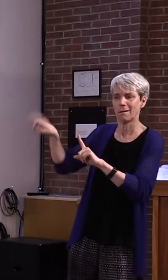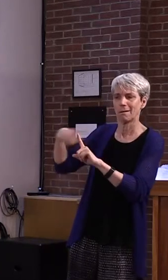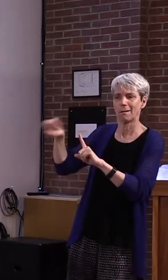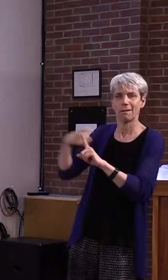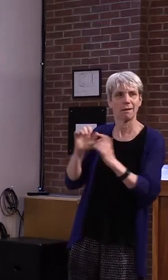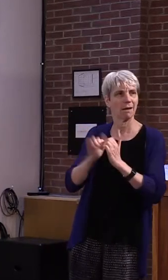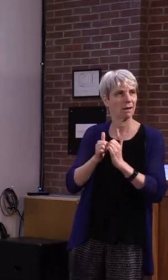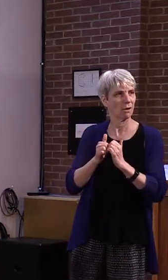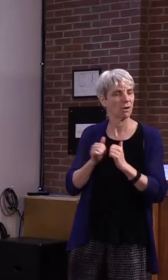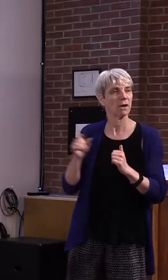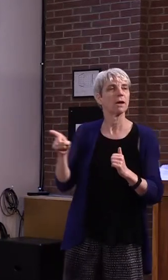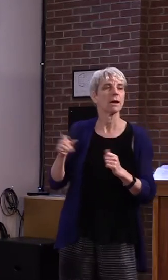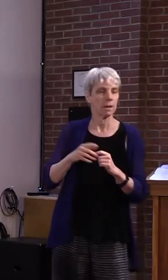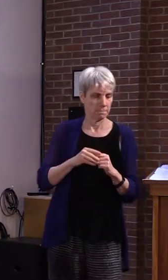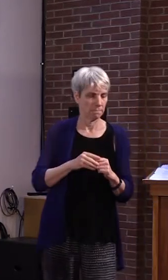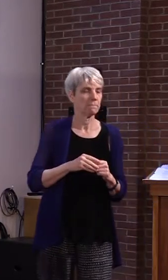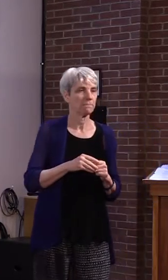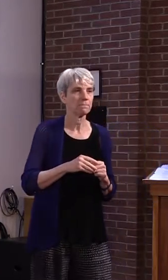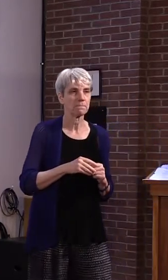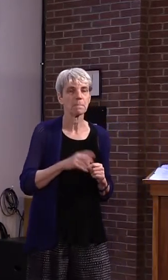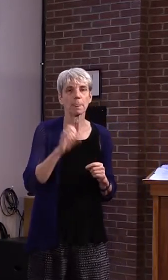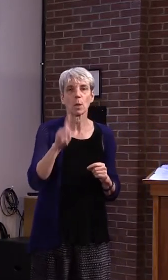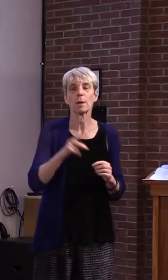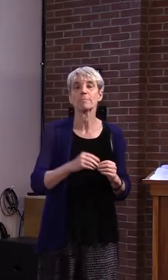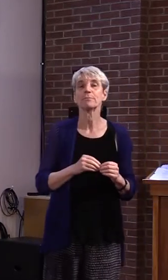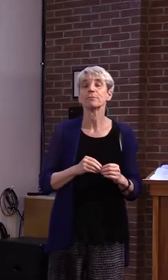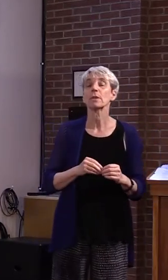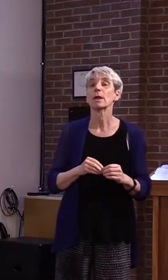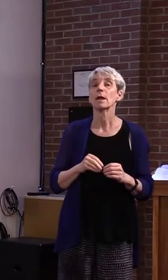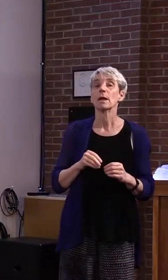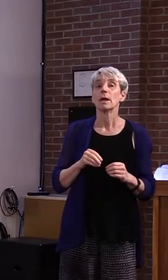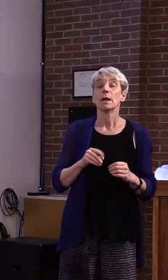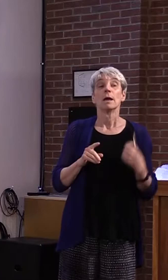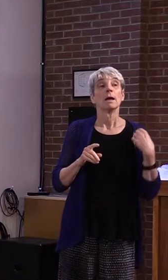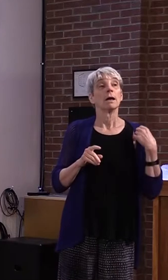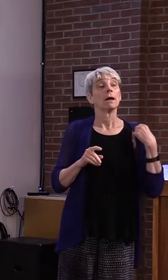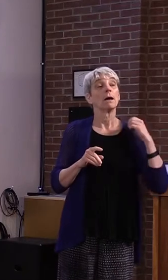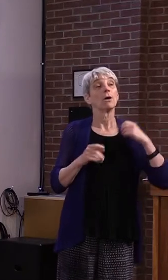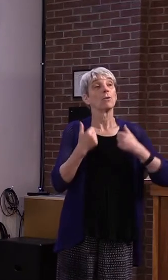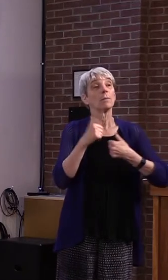ways that we can try to make that happen. First of all, remember, these are going to be